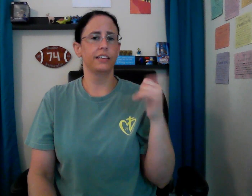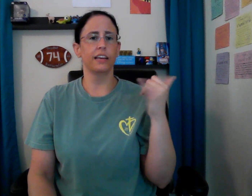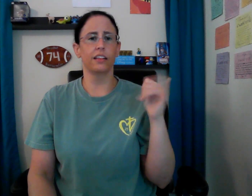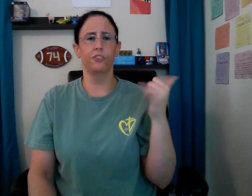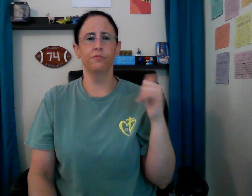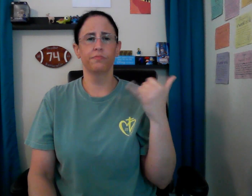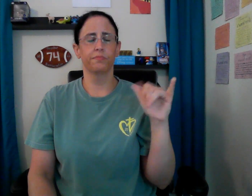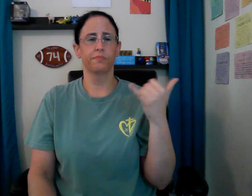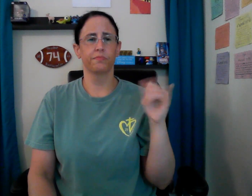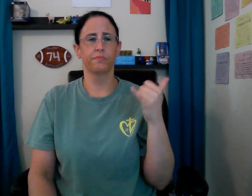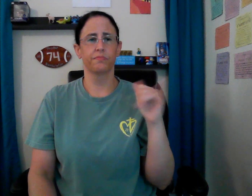yellow,